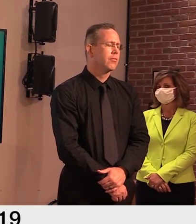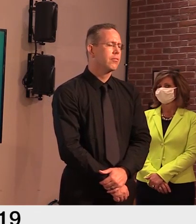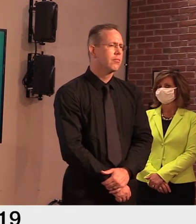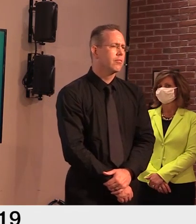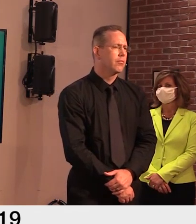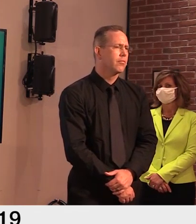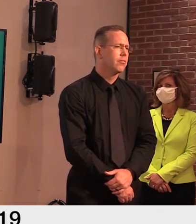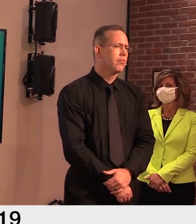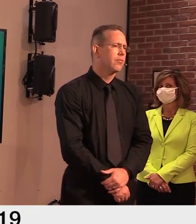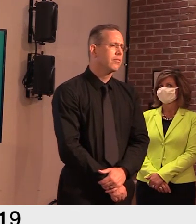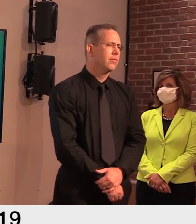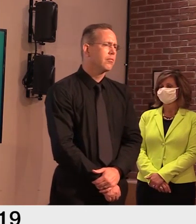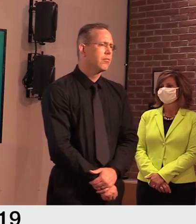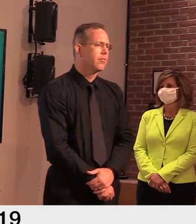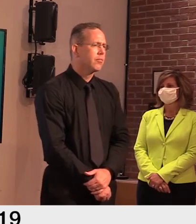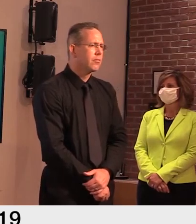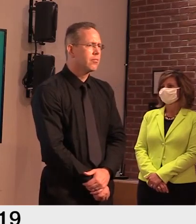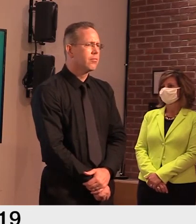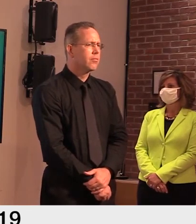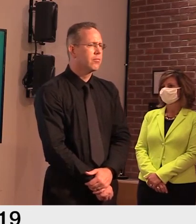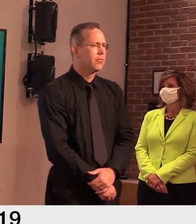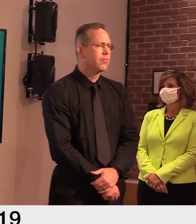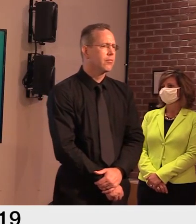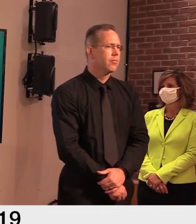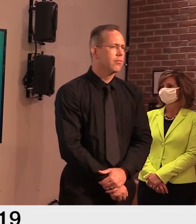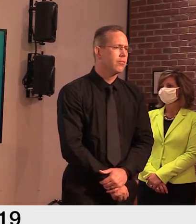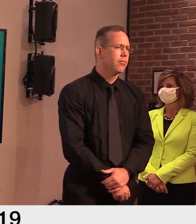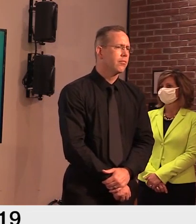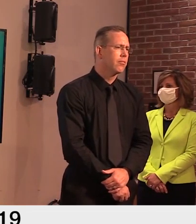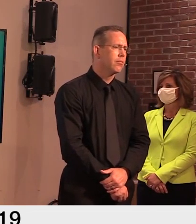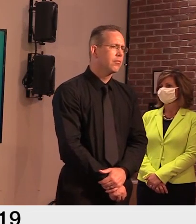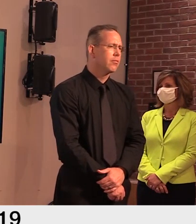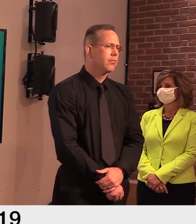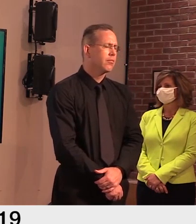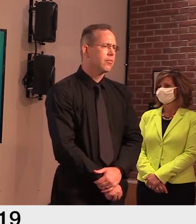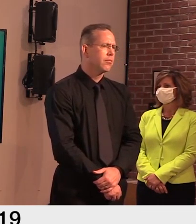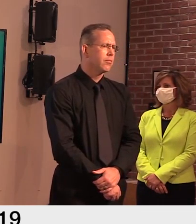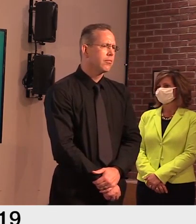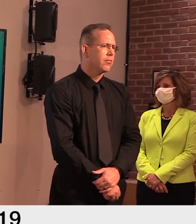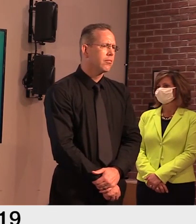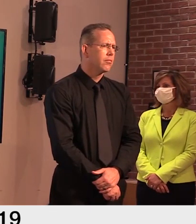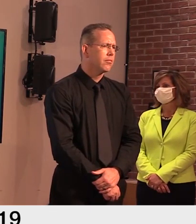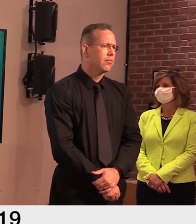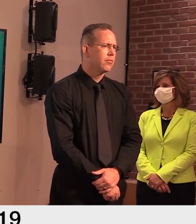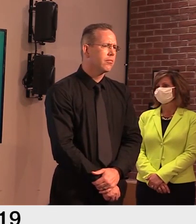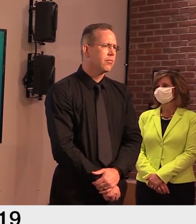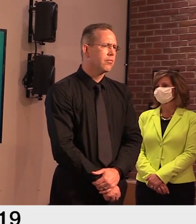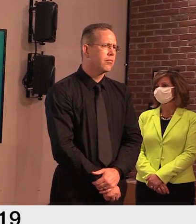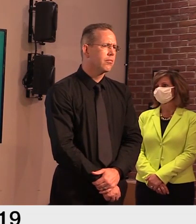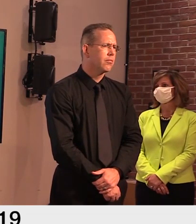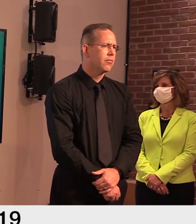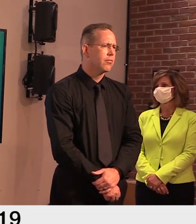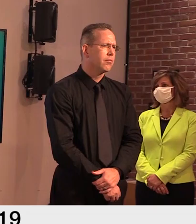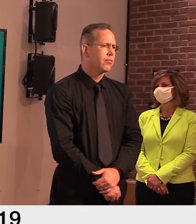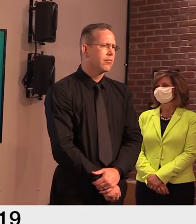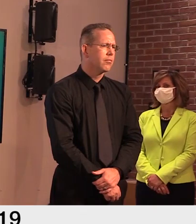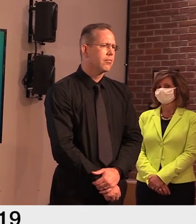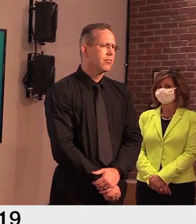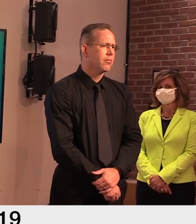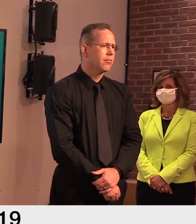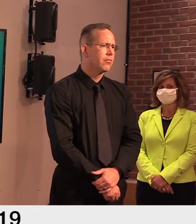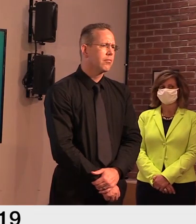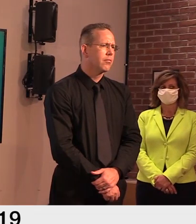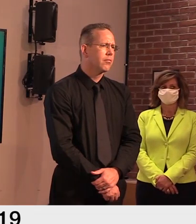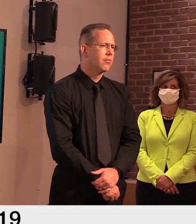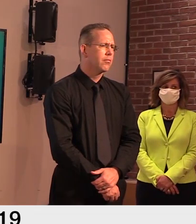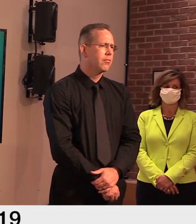another. It isn't really strictly based on square footage. It can be based on the type of the building, if it has